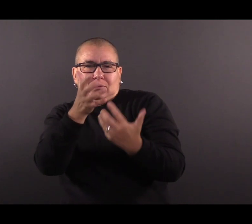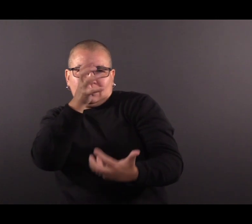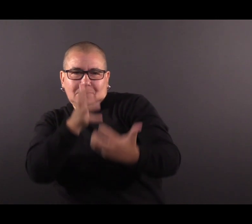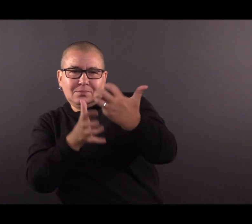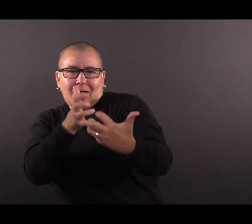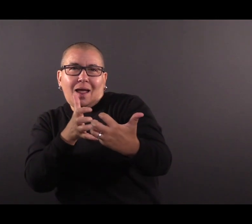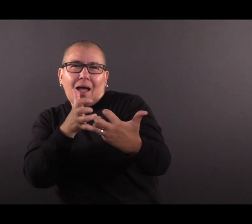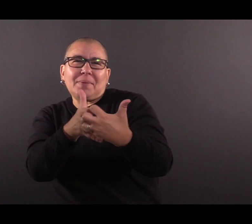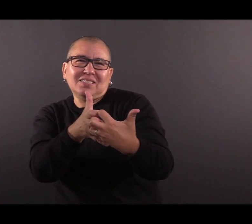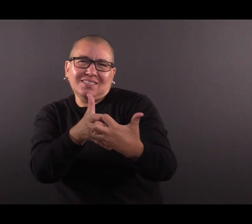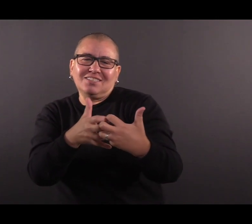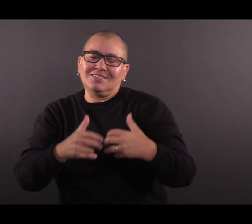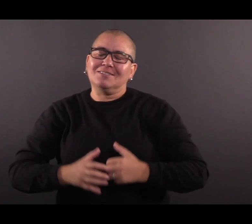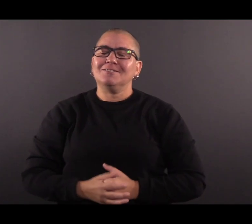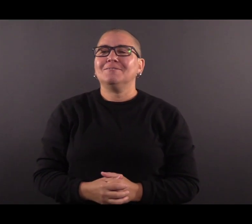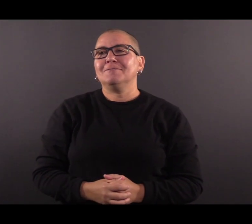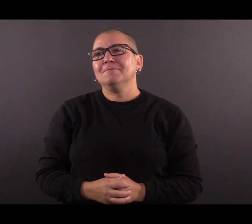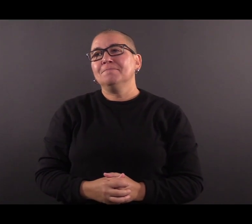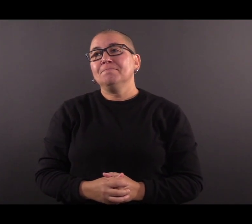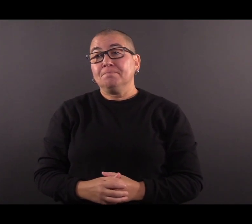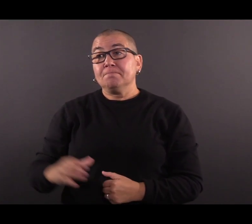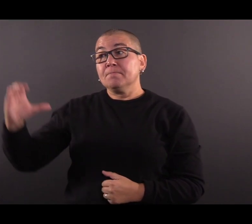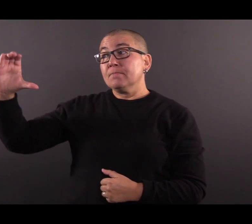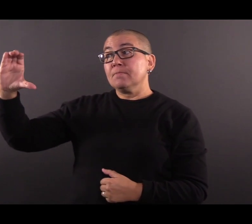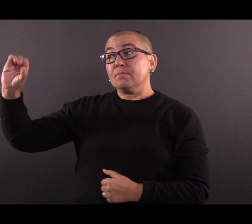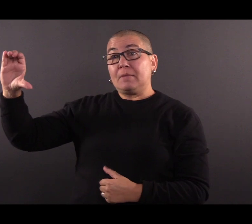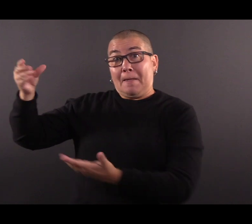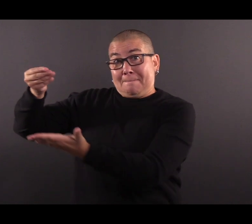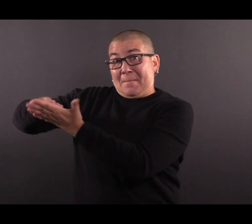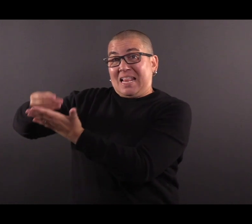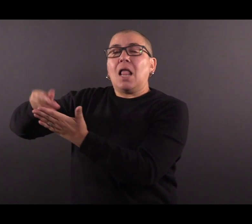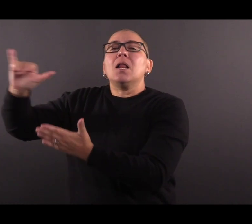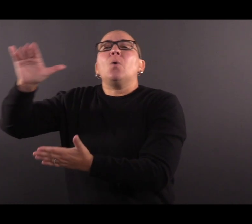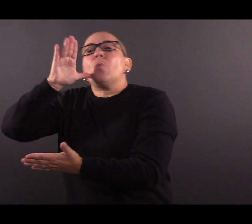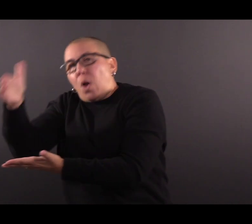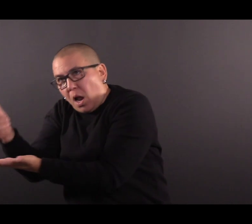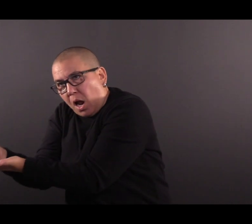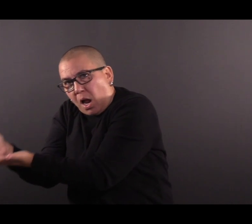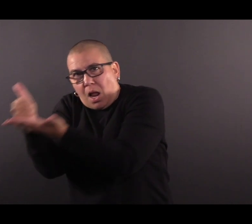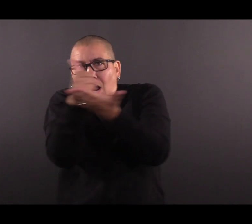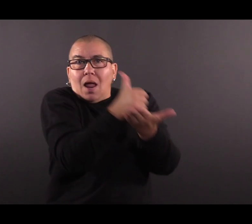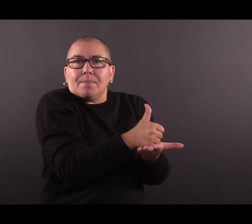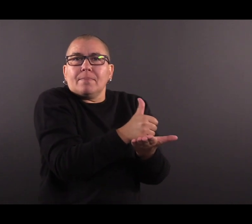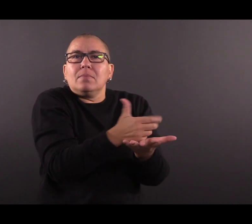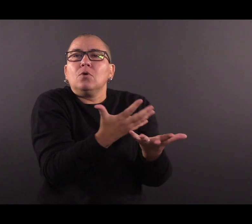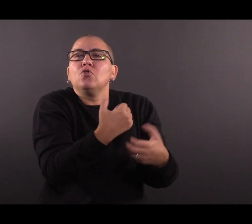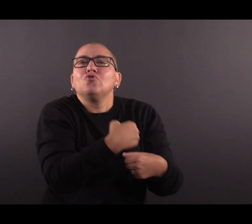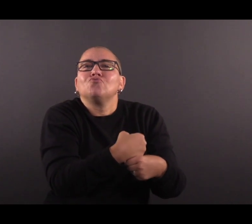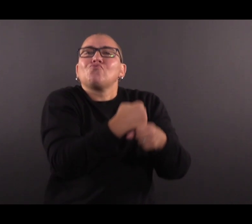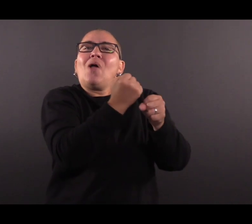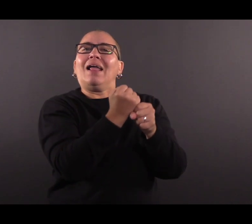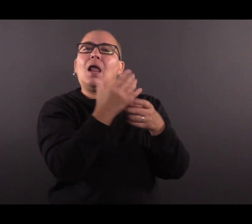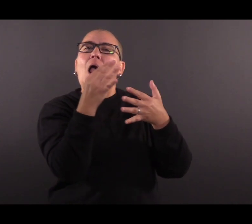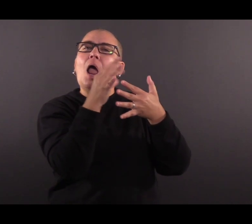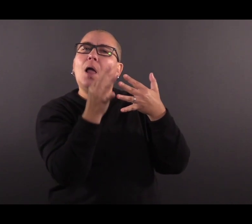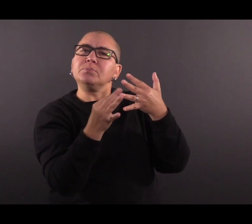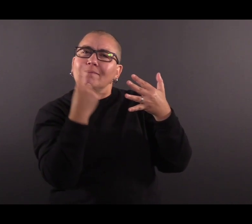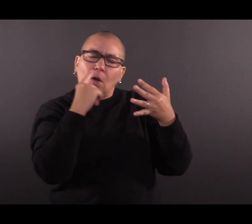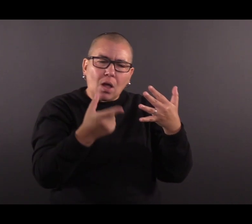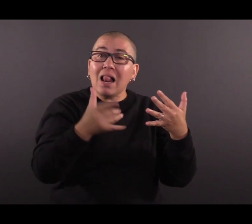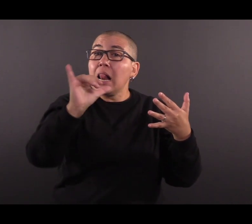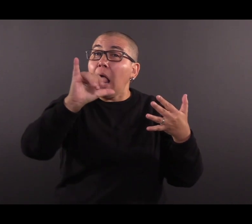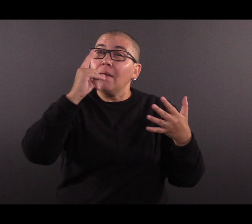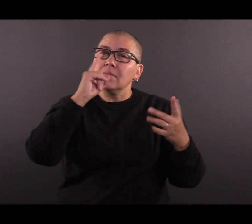specific provider, if it were available. COC program funding can help VSPs create